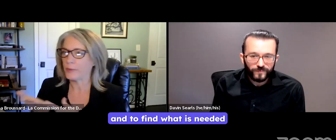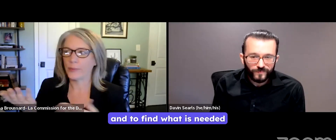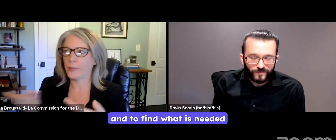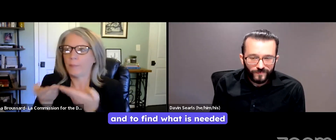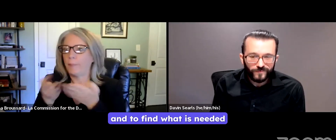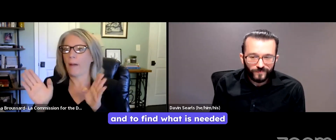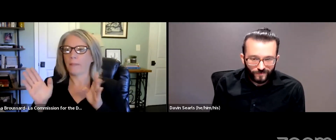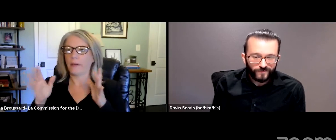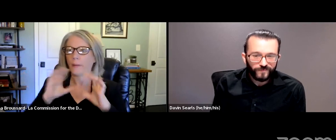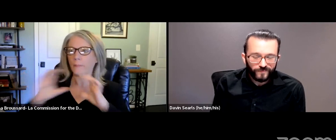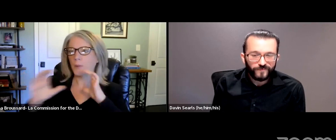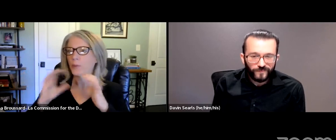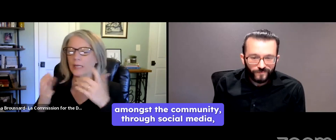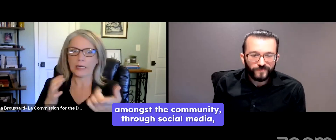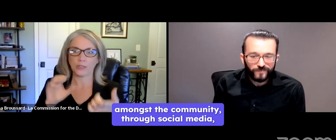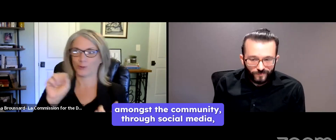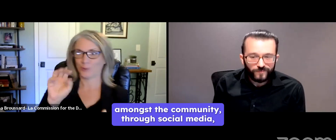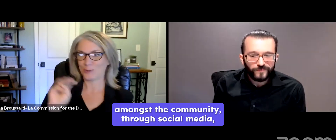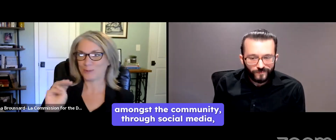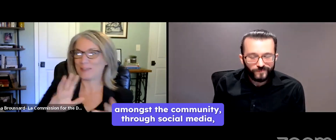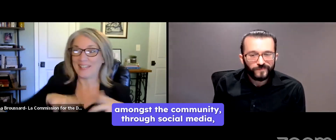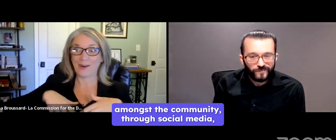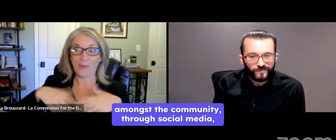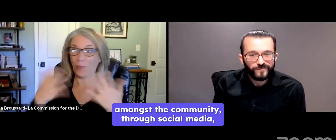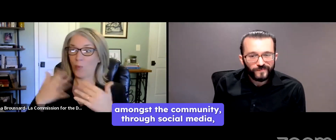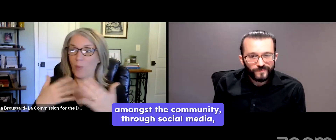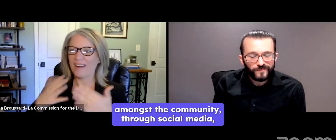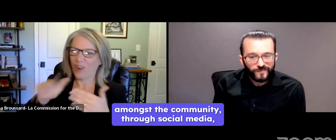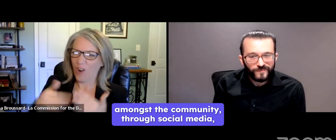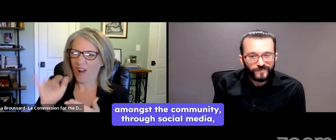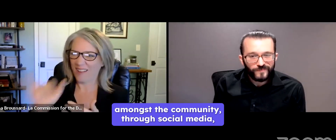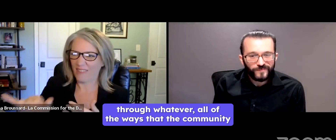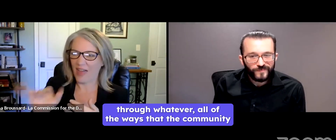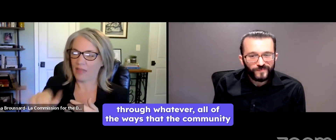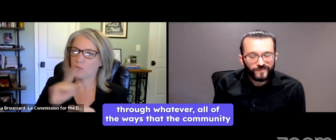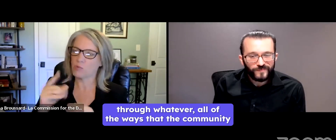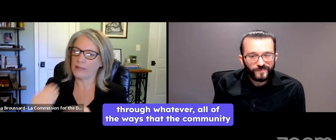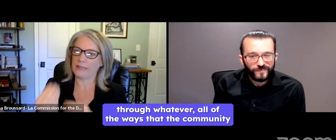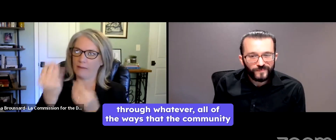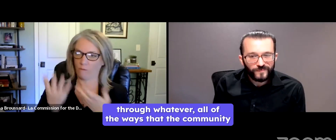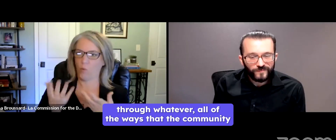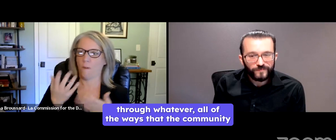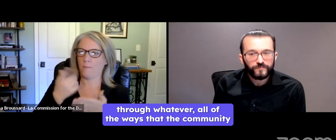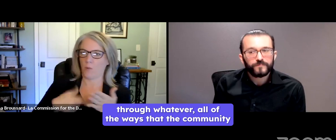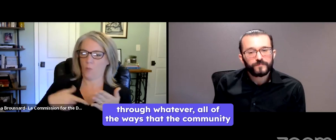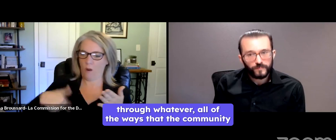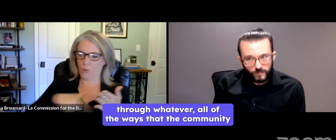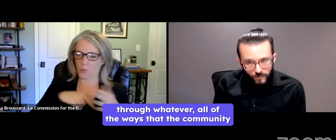is needed amongst the community through social media, through whatever, all of the ways that the